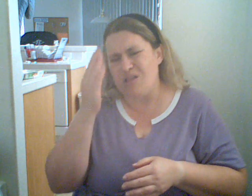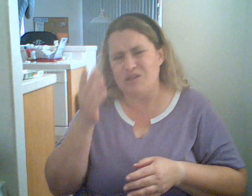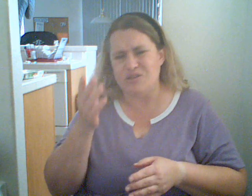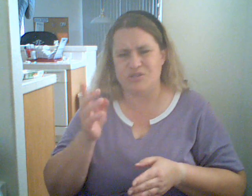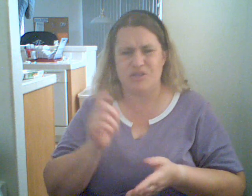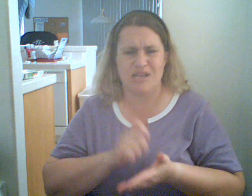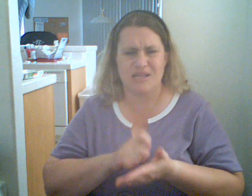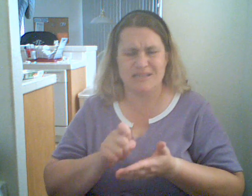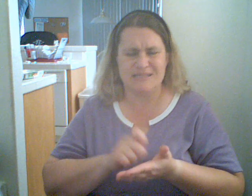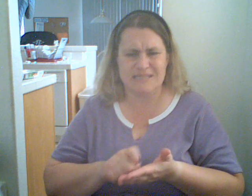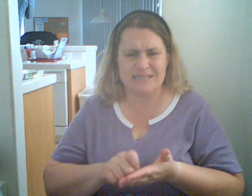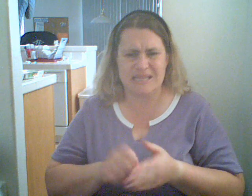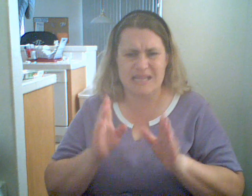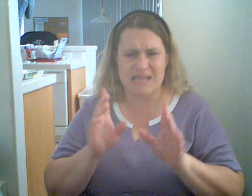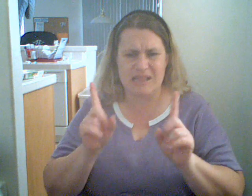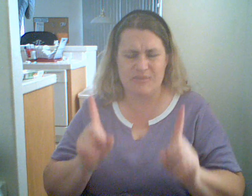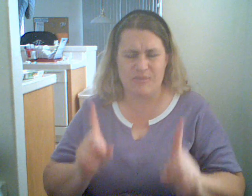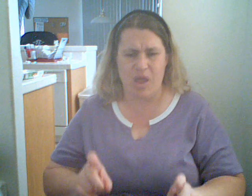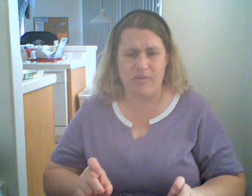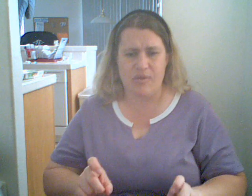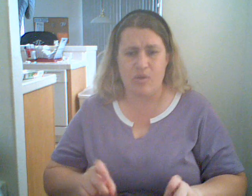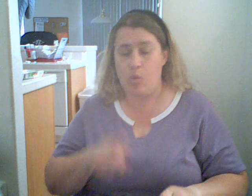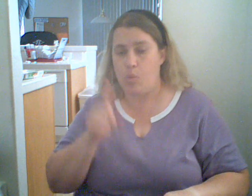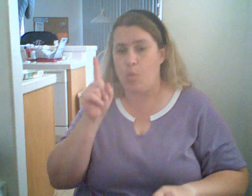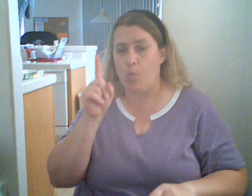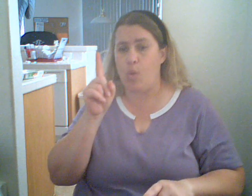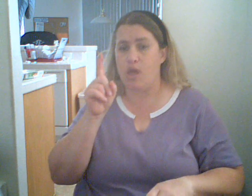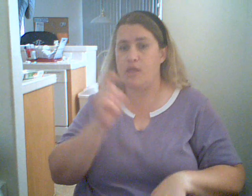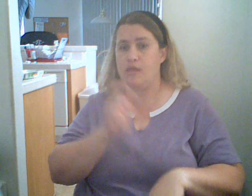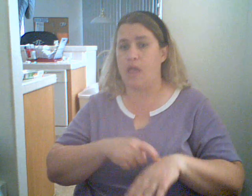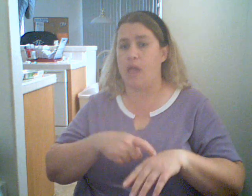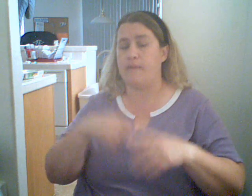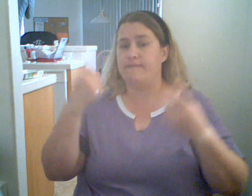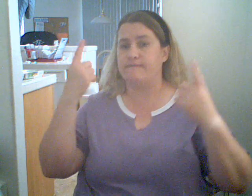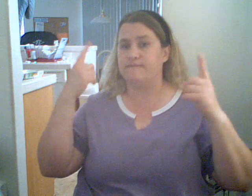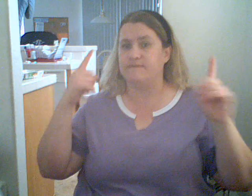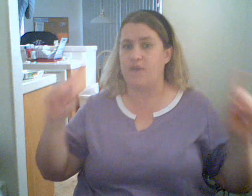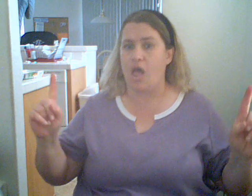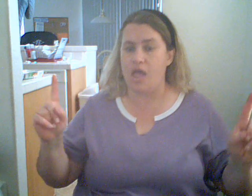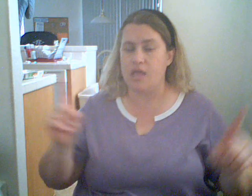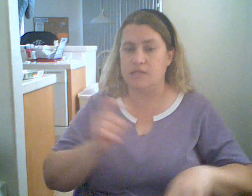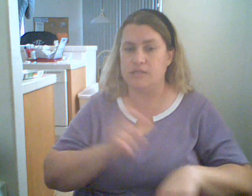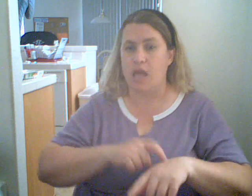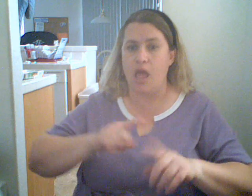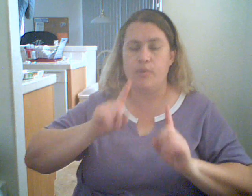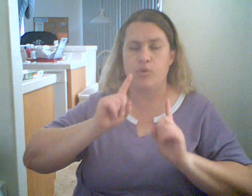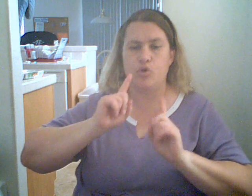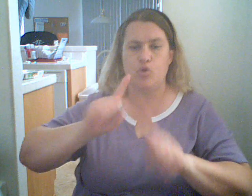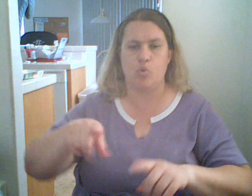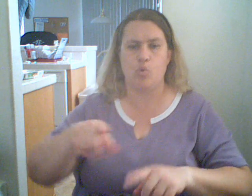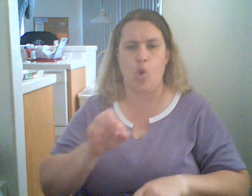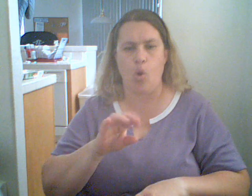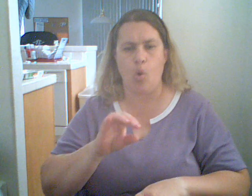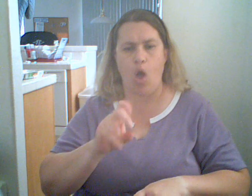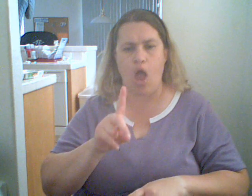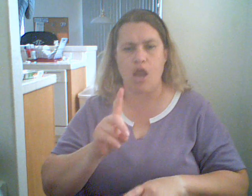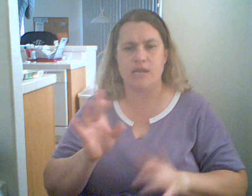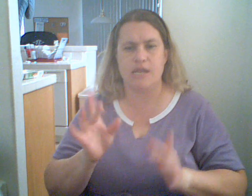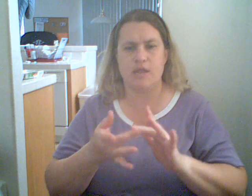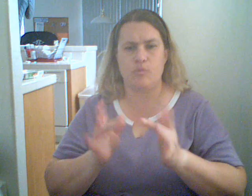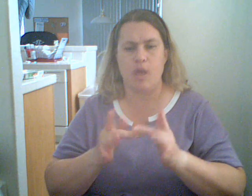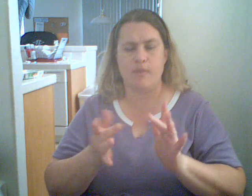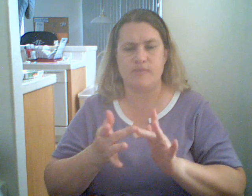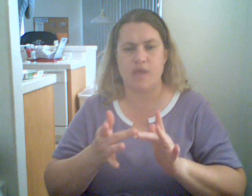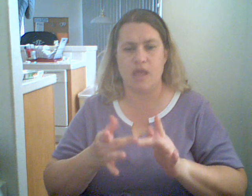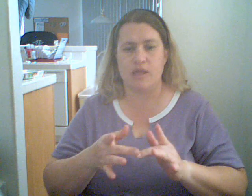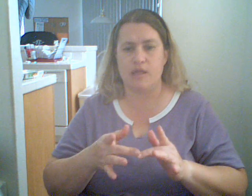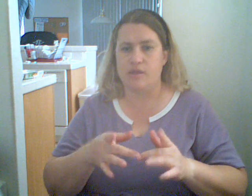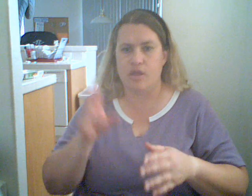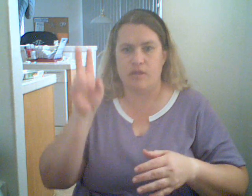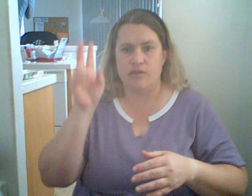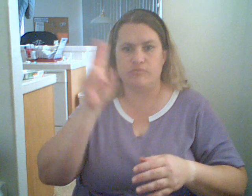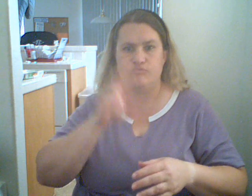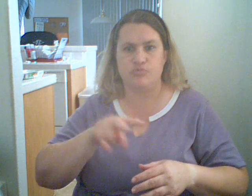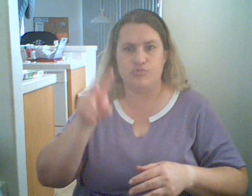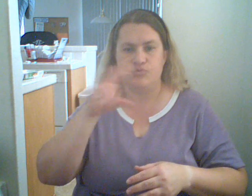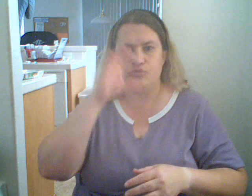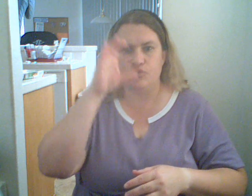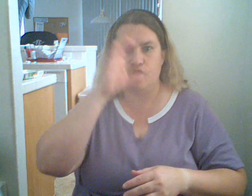again, I'll say it one final time. Go on RID's website and look for this information. It is there. It's available to